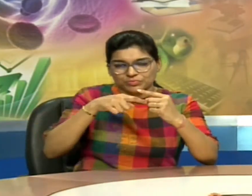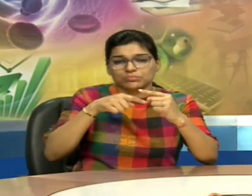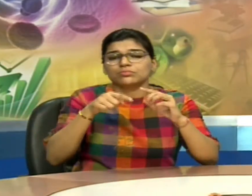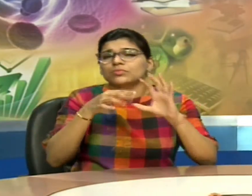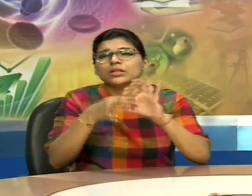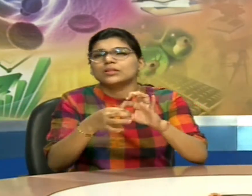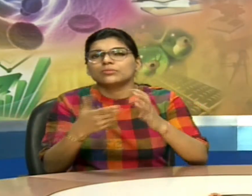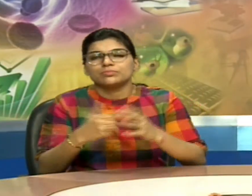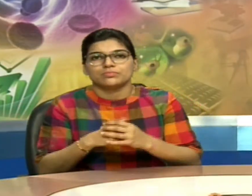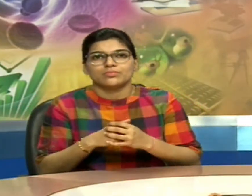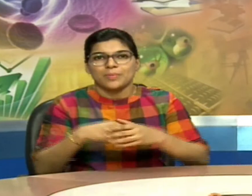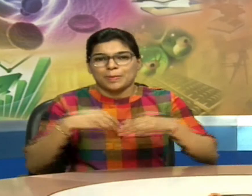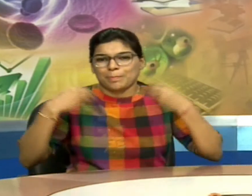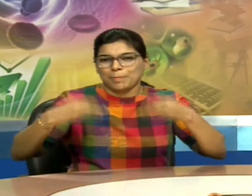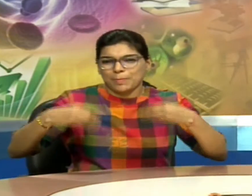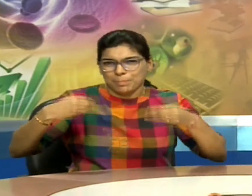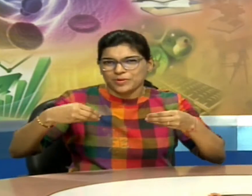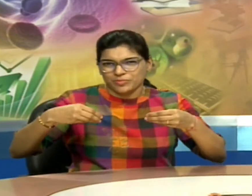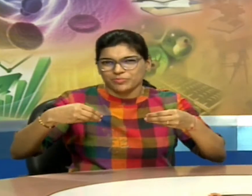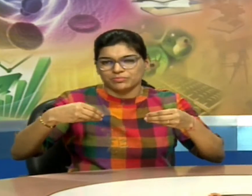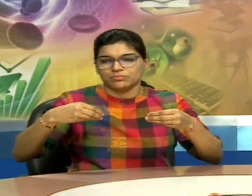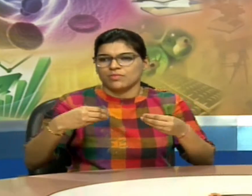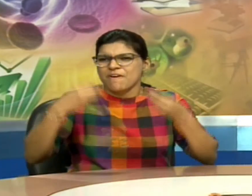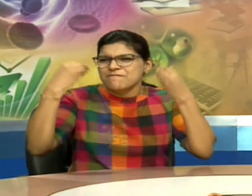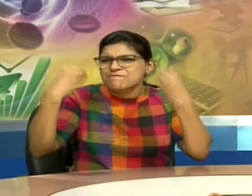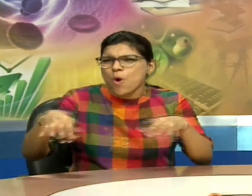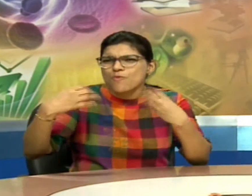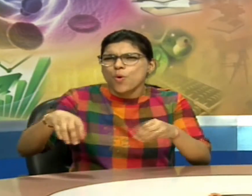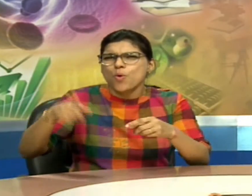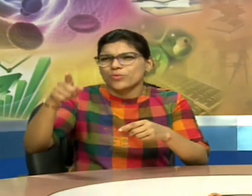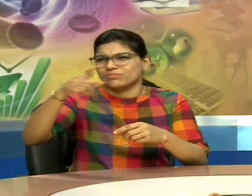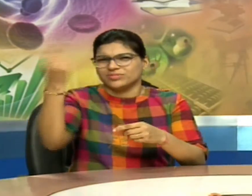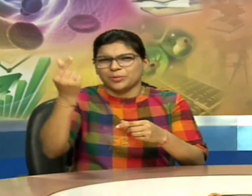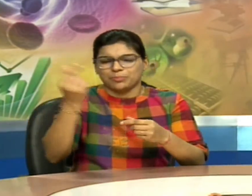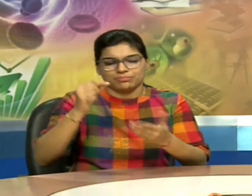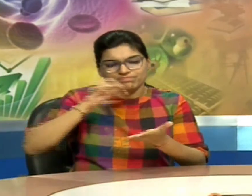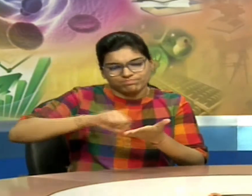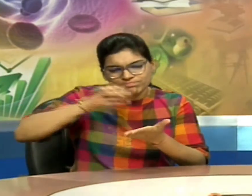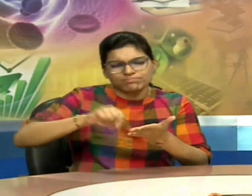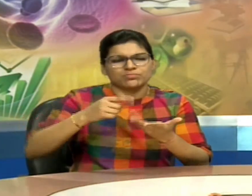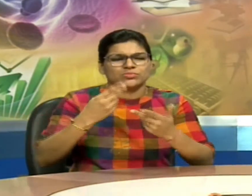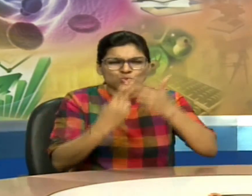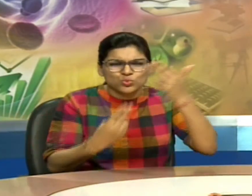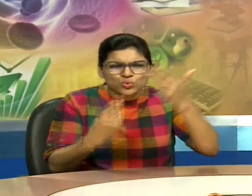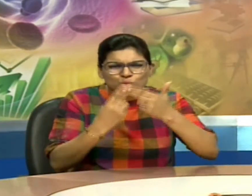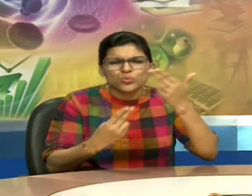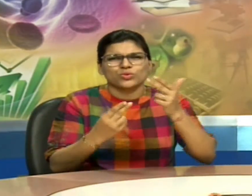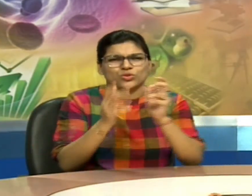So, recycling of 1 ton of paper saves